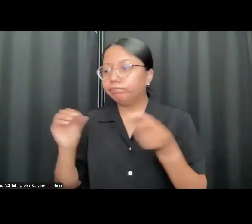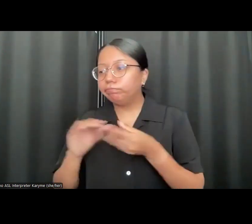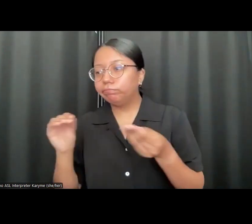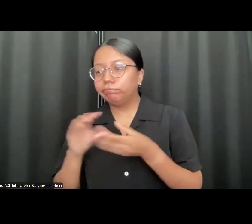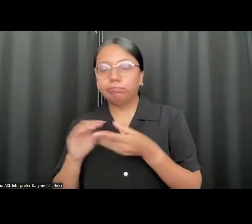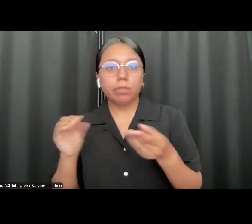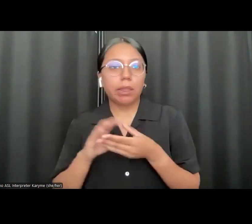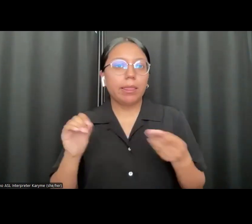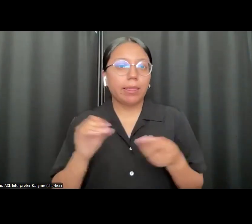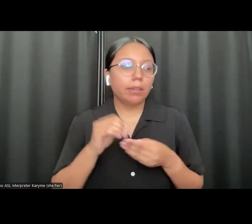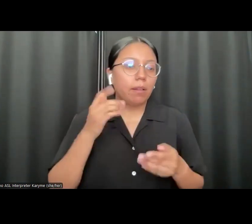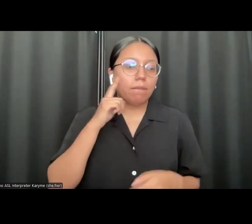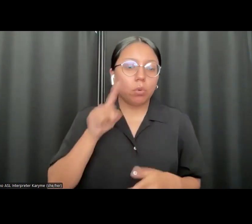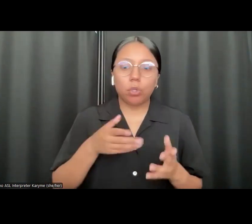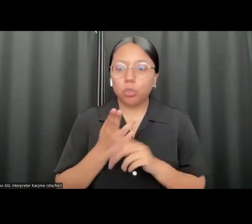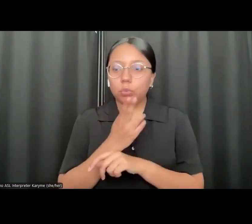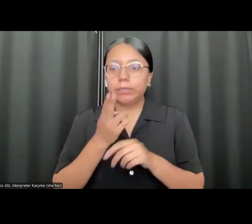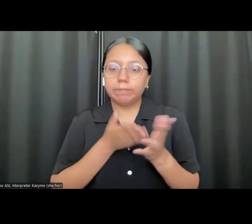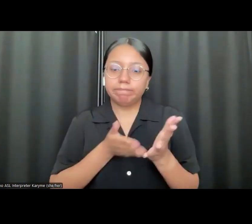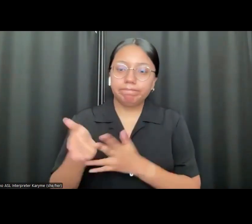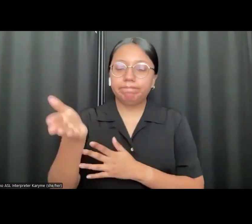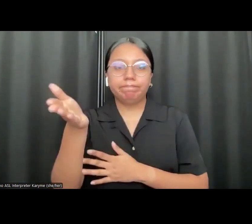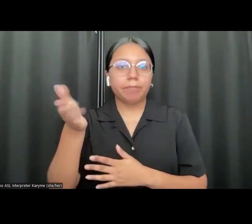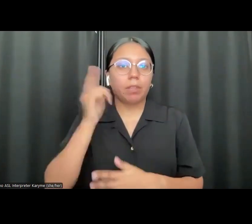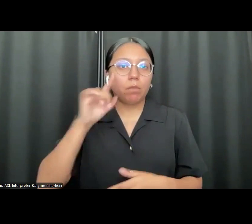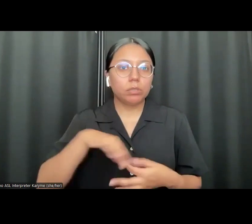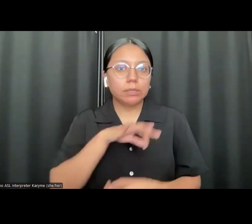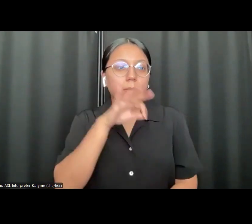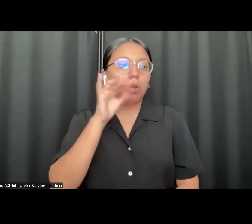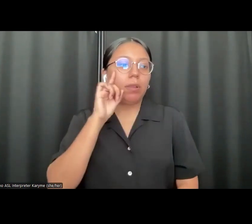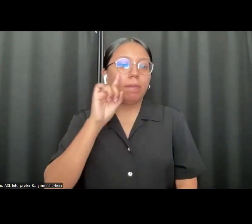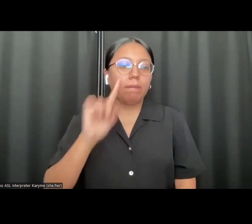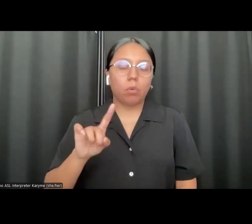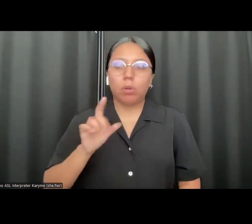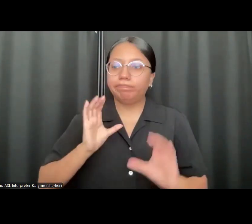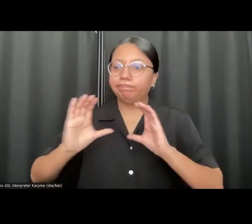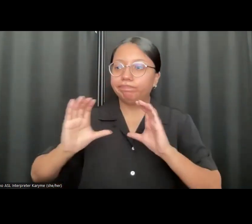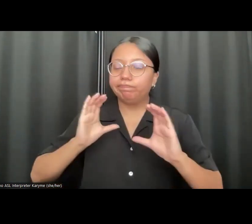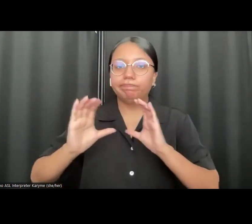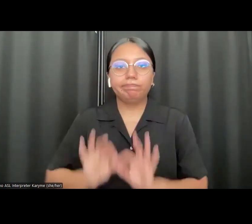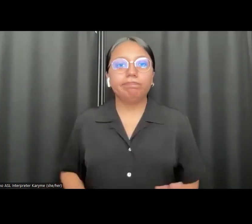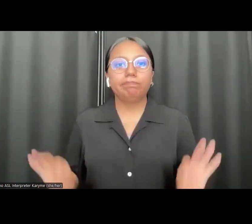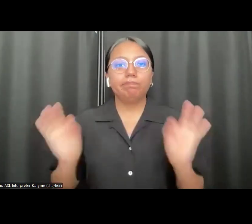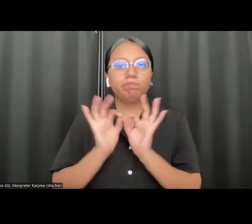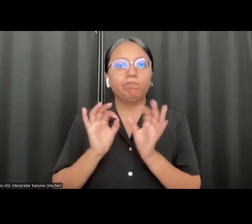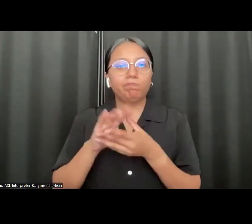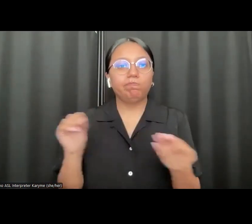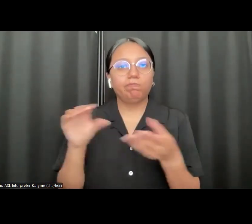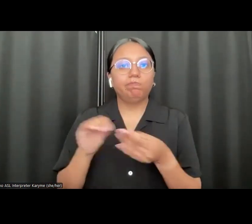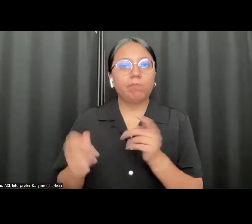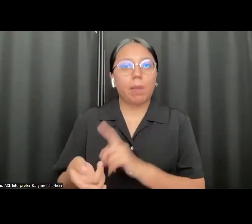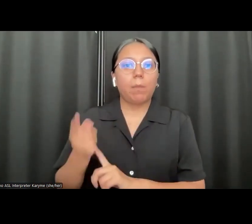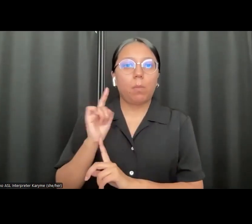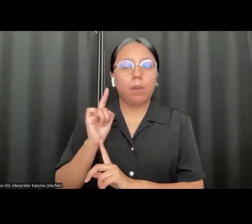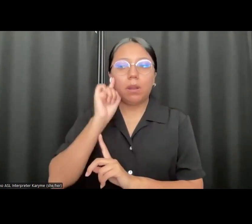someone who brings the news, someone who communicates really important things in the moment to a live audience,